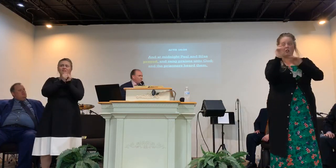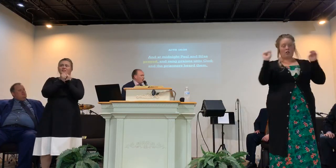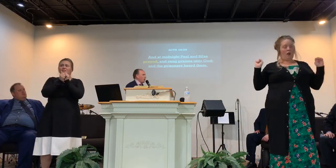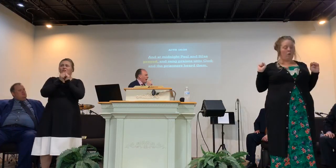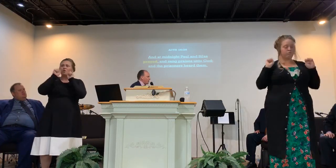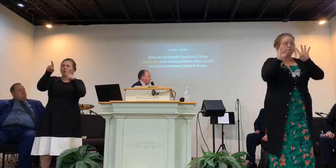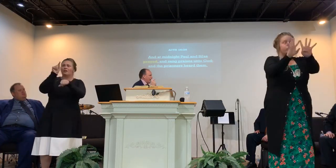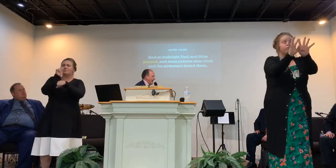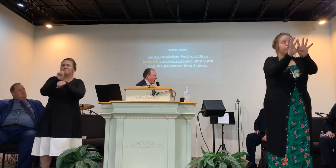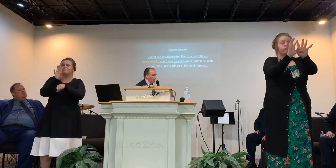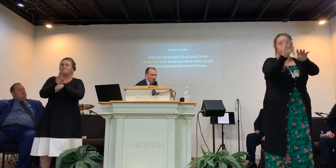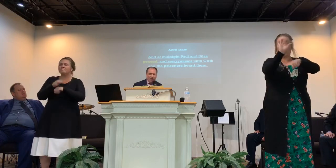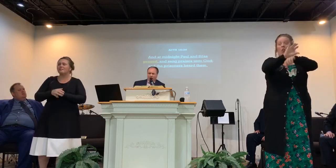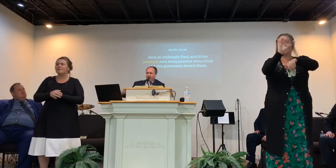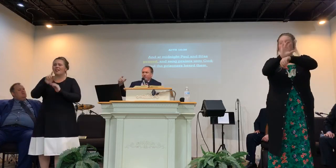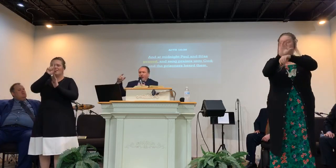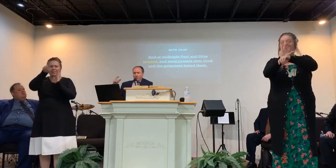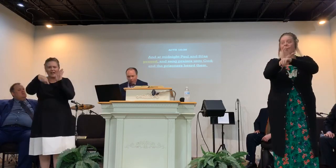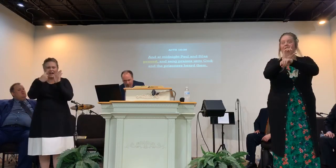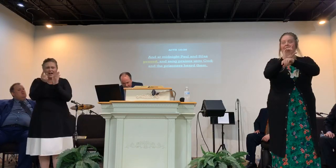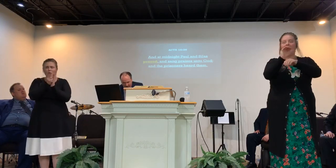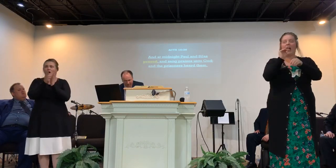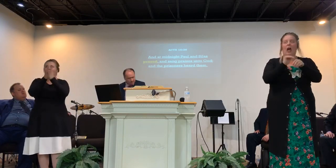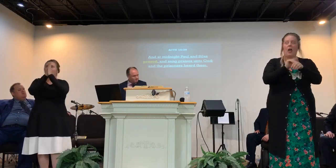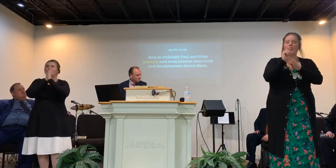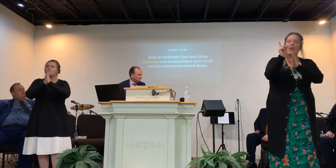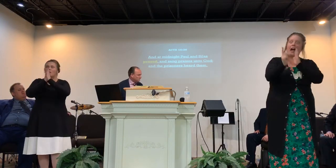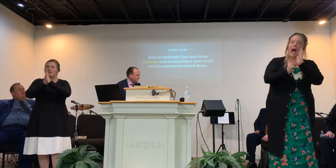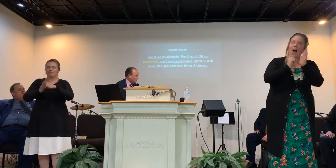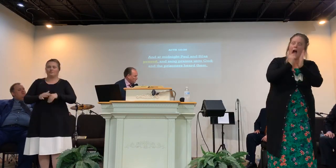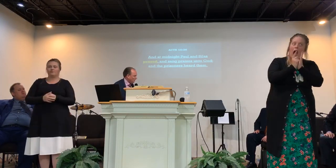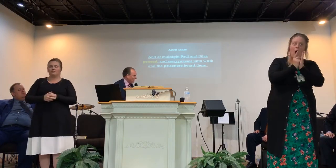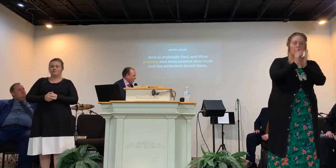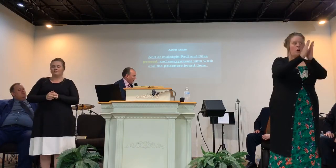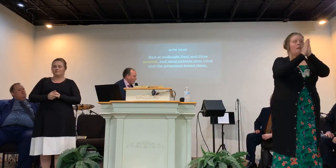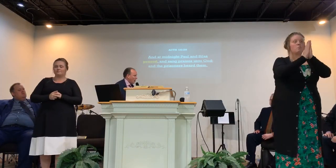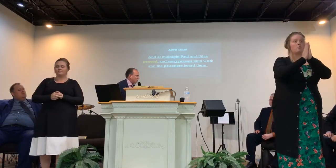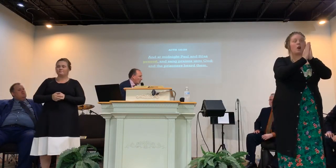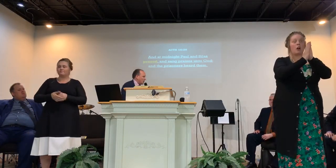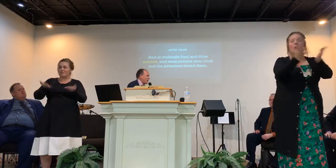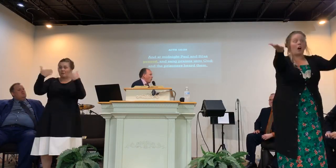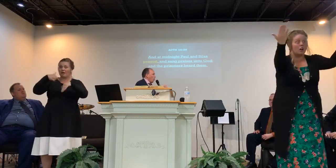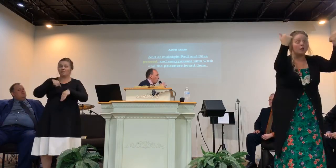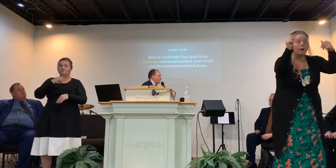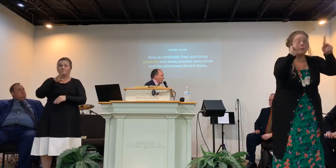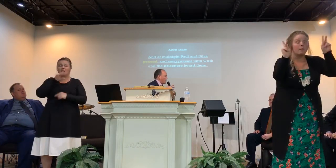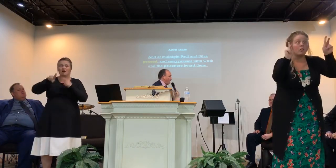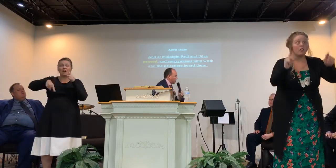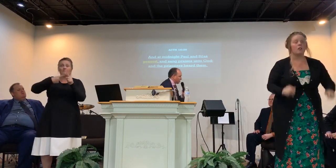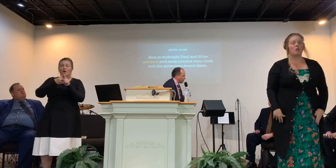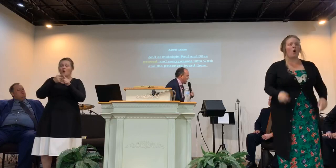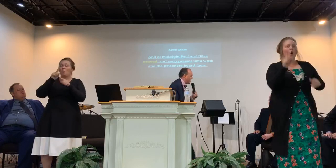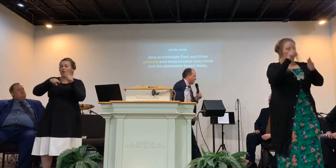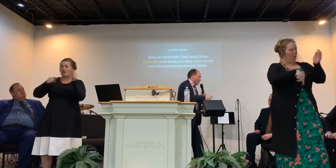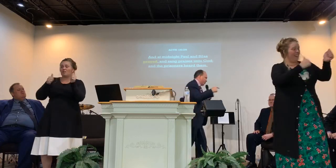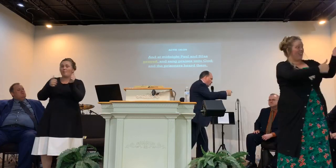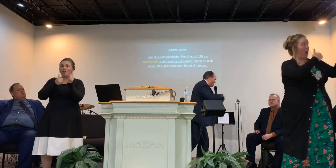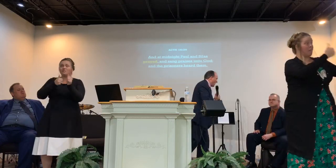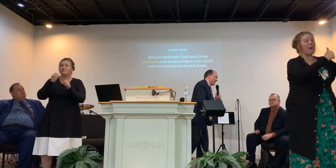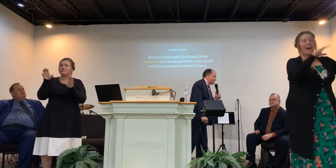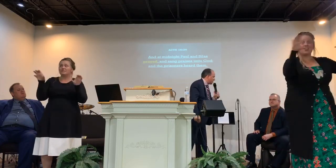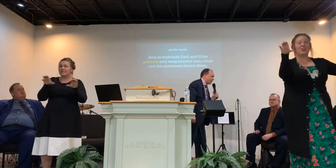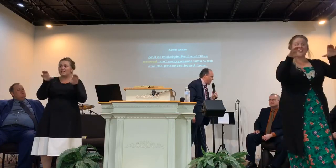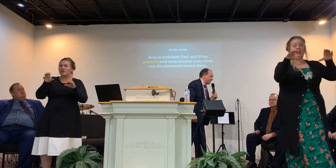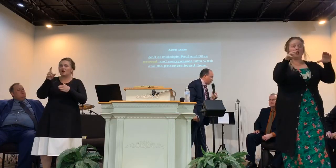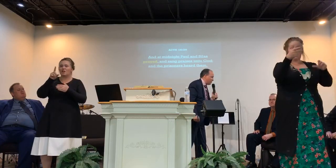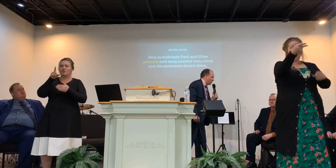the temple at the hour of prayer. Come on, I'm talking about what the apostles did. You and